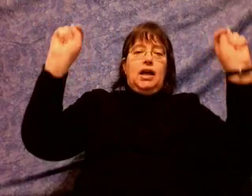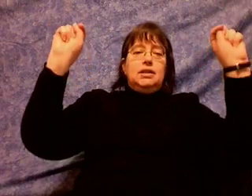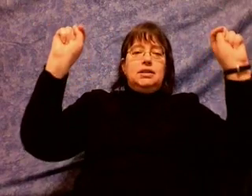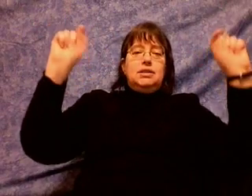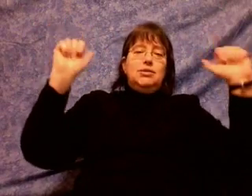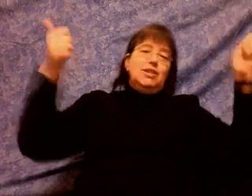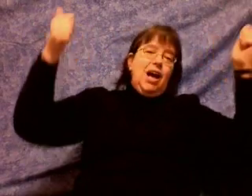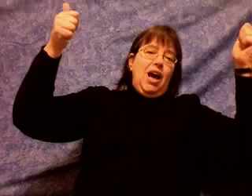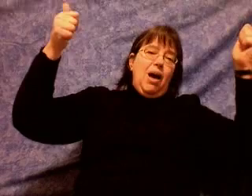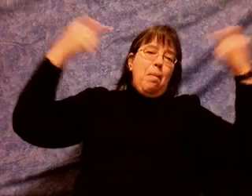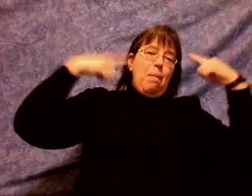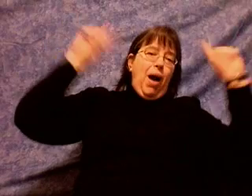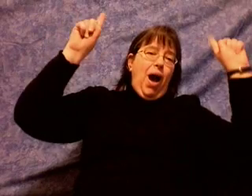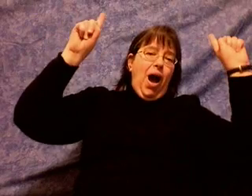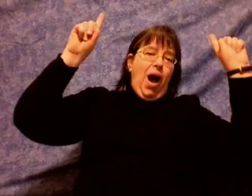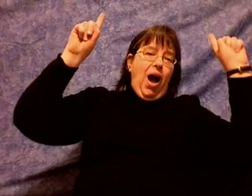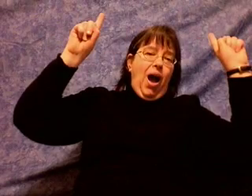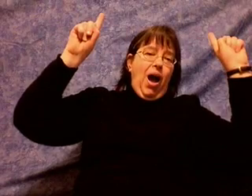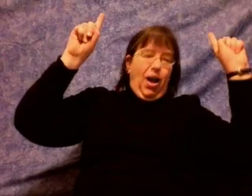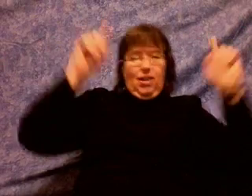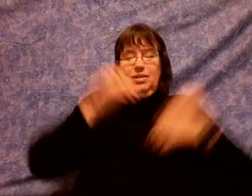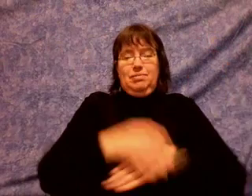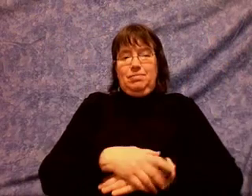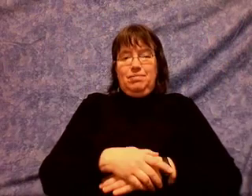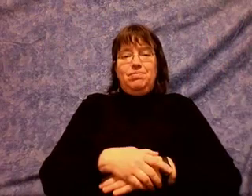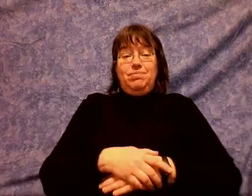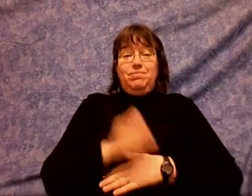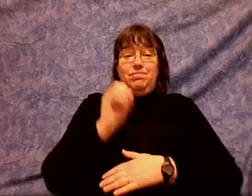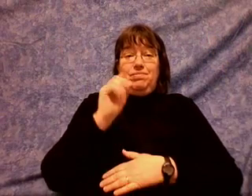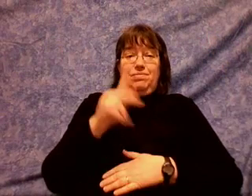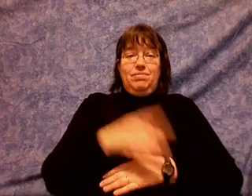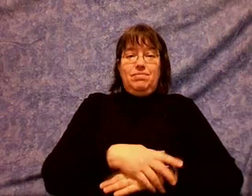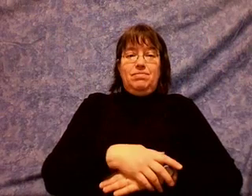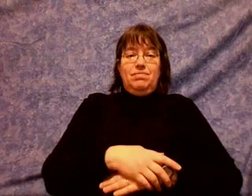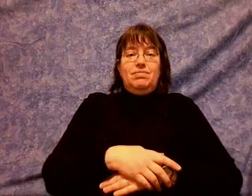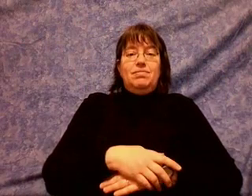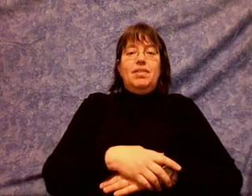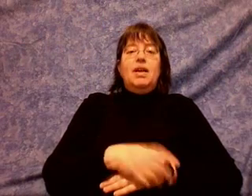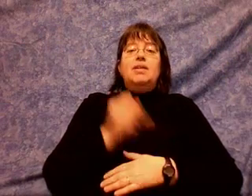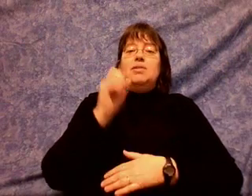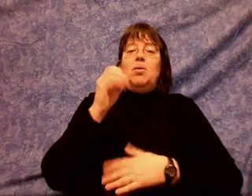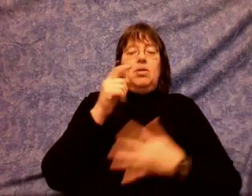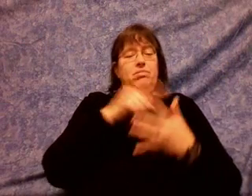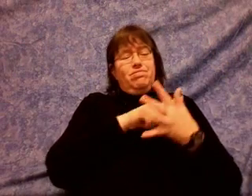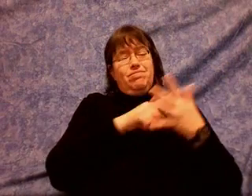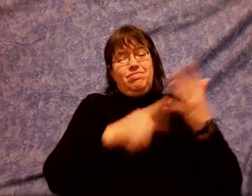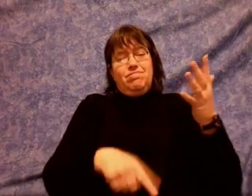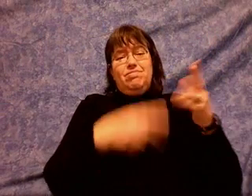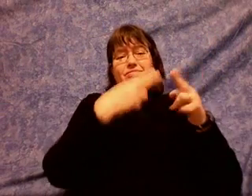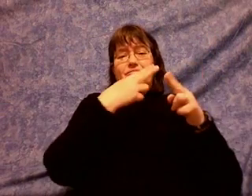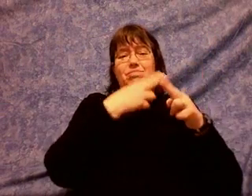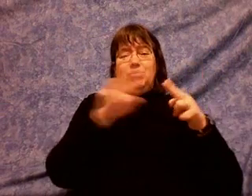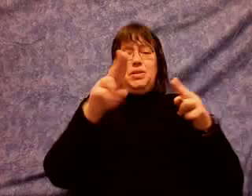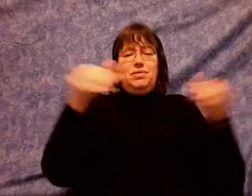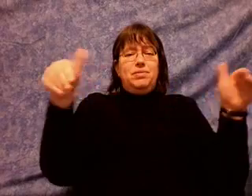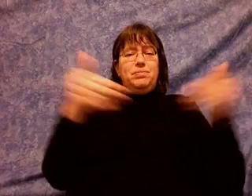at last. You do pa on the lips and you come up and sign success. Alright? So those are the